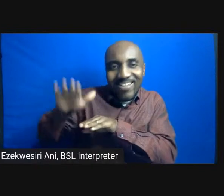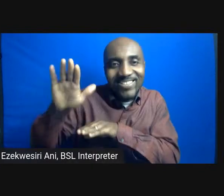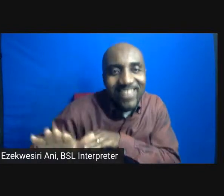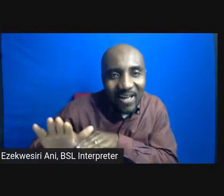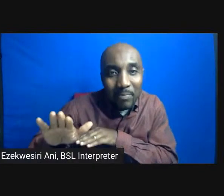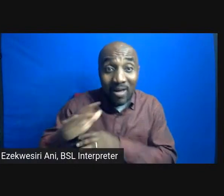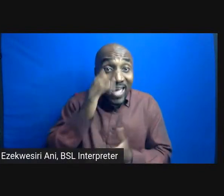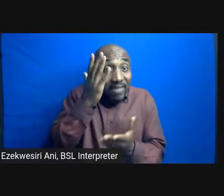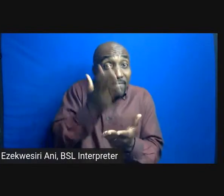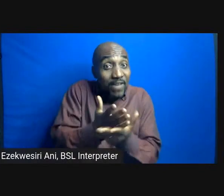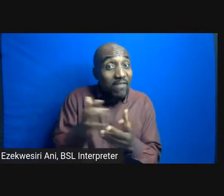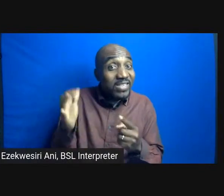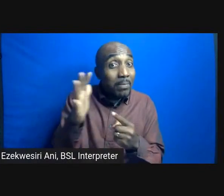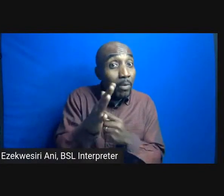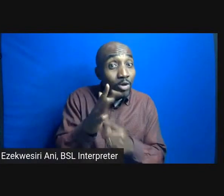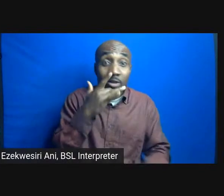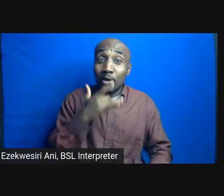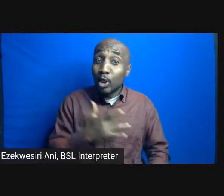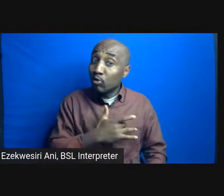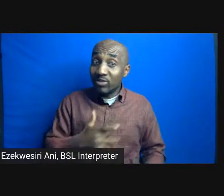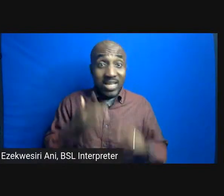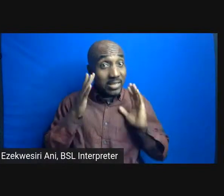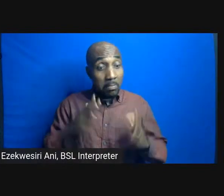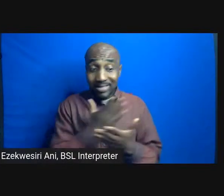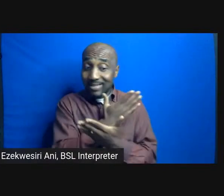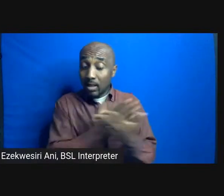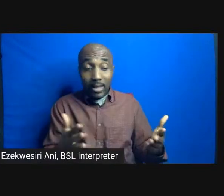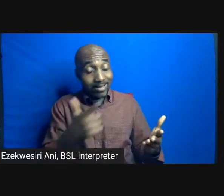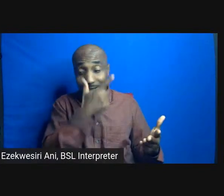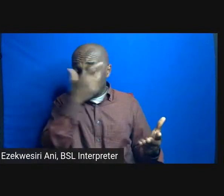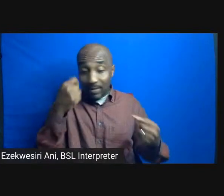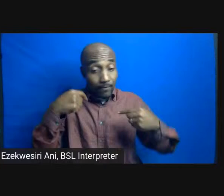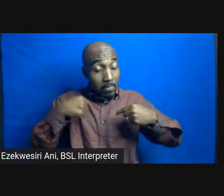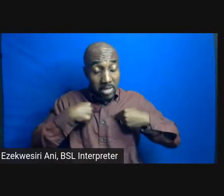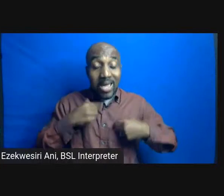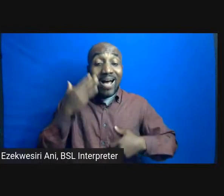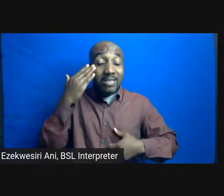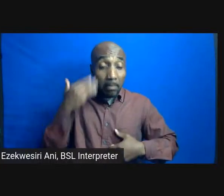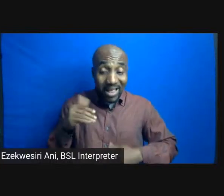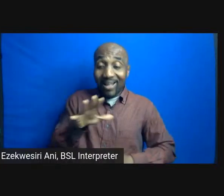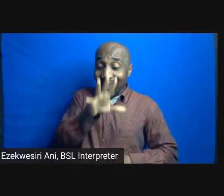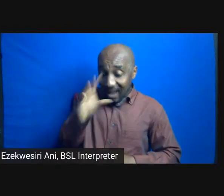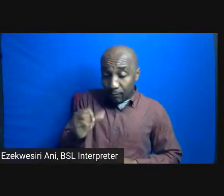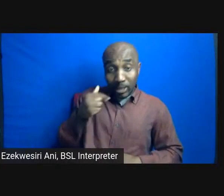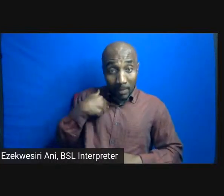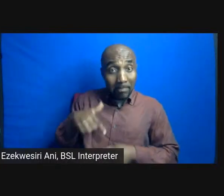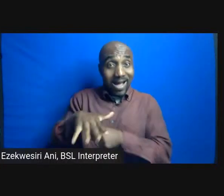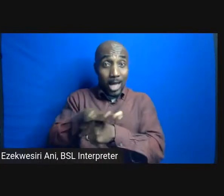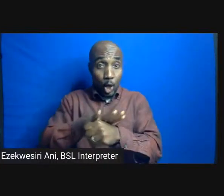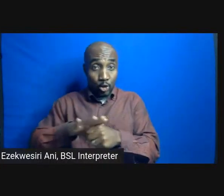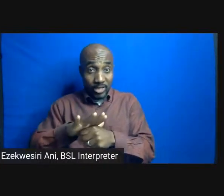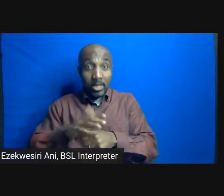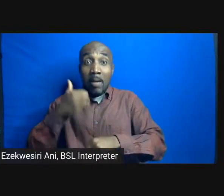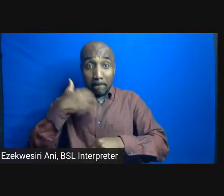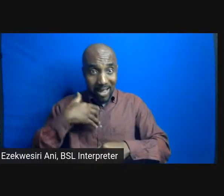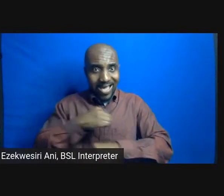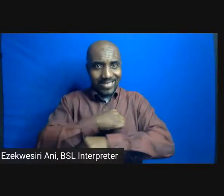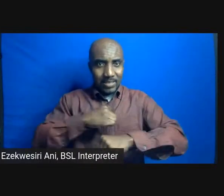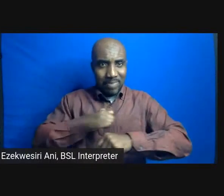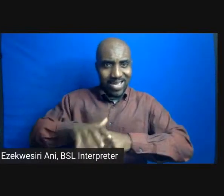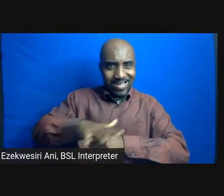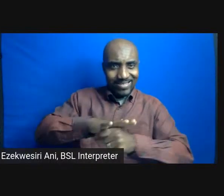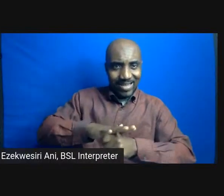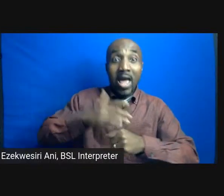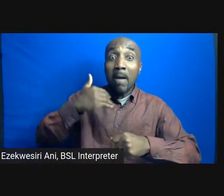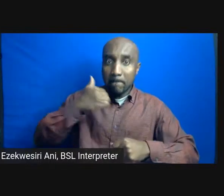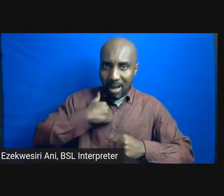Christianity has to make sense to me as a Black African, in my context, and in my space, and in